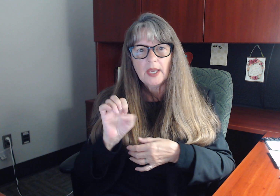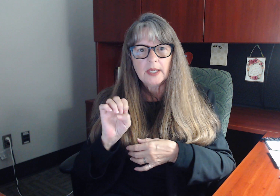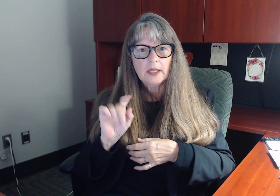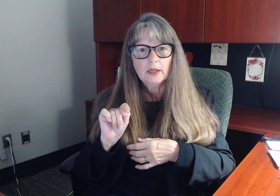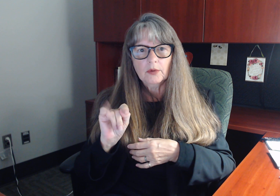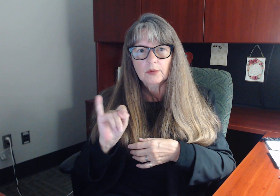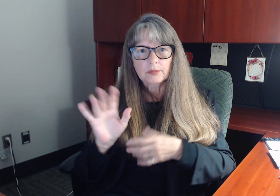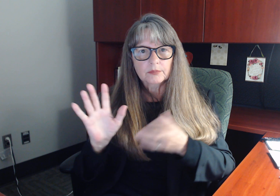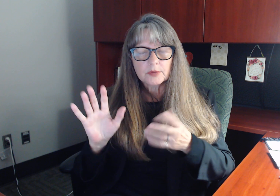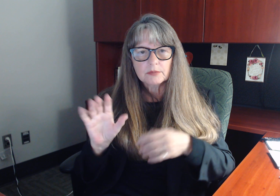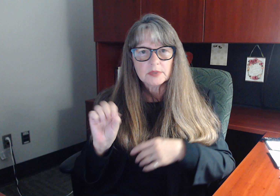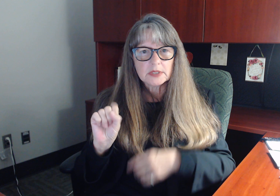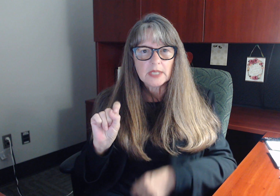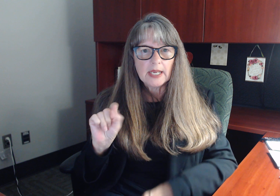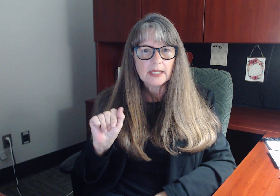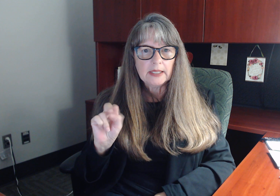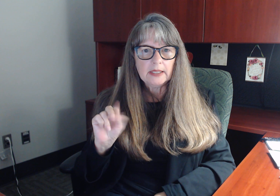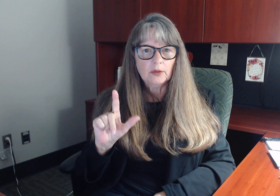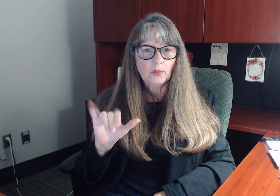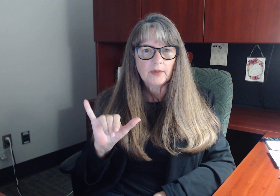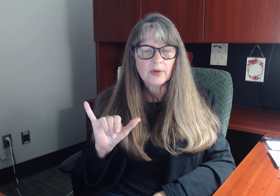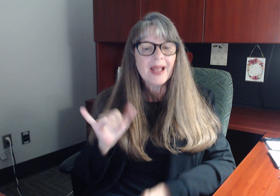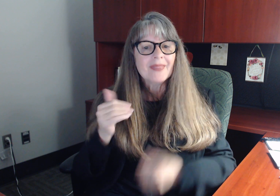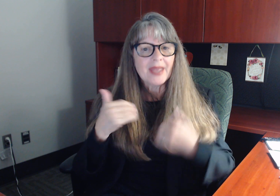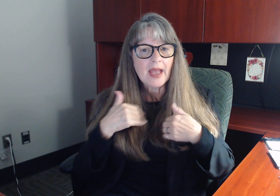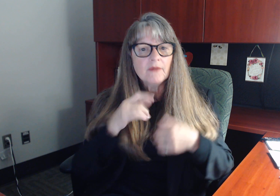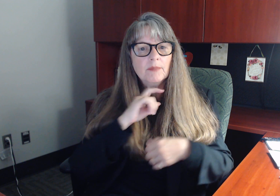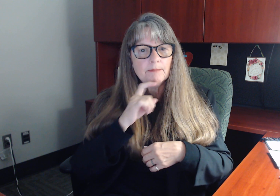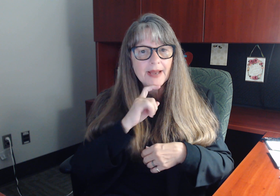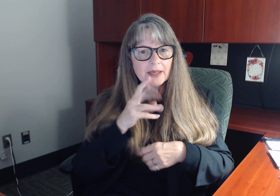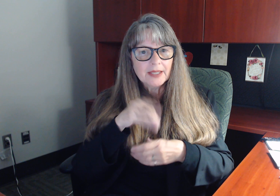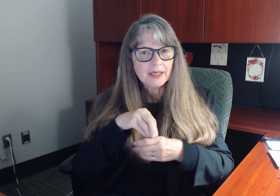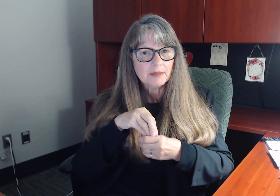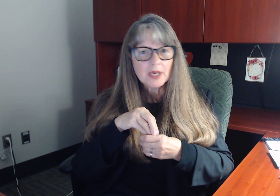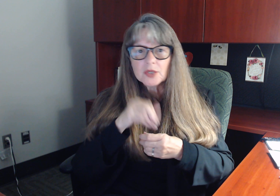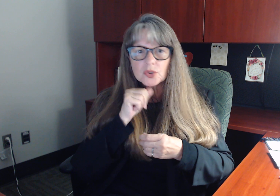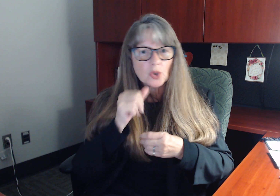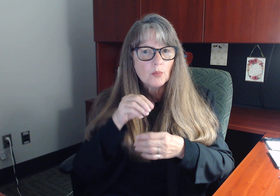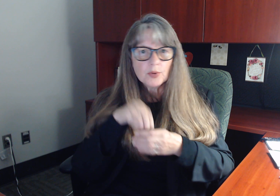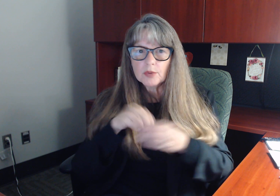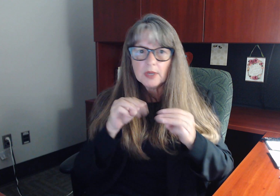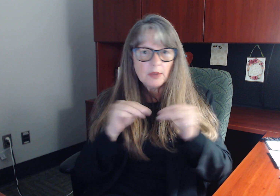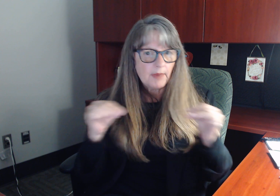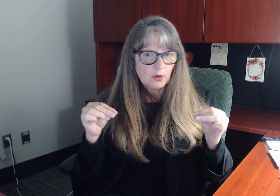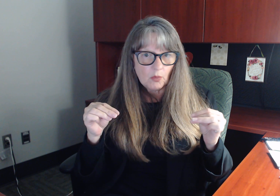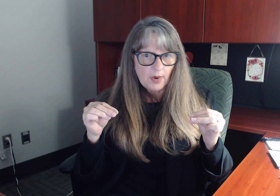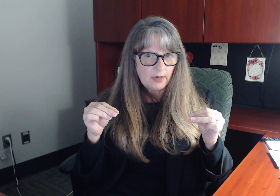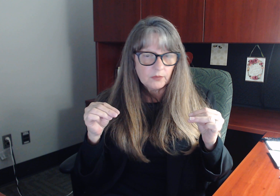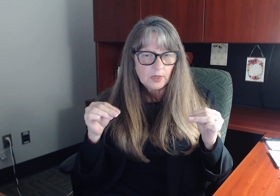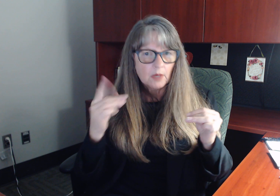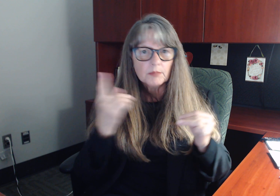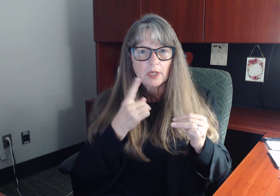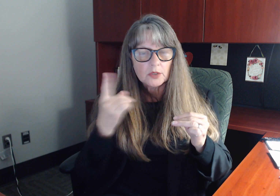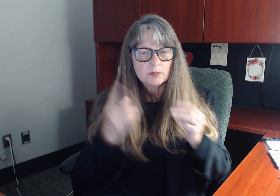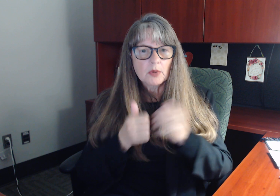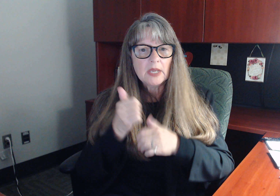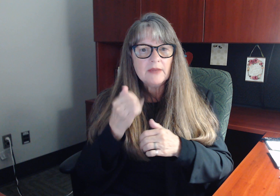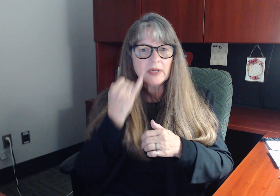Yeti or Stanley or whatever, they have metal in them, so don't put them in the microwave. Because even if